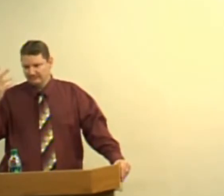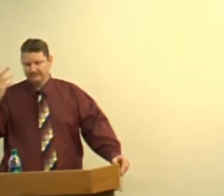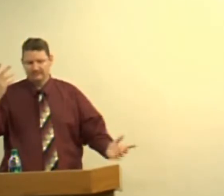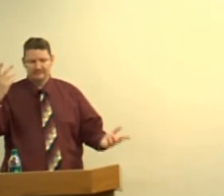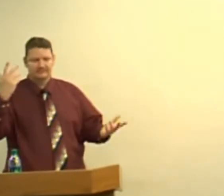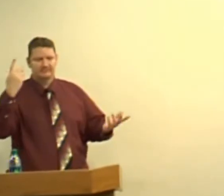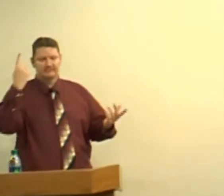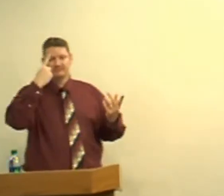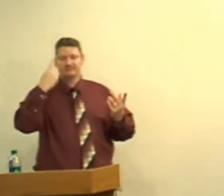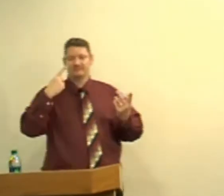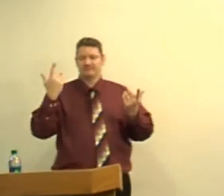face problems.